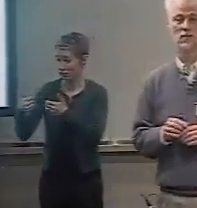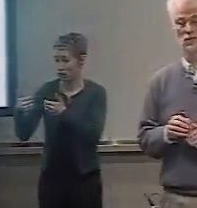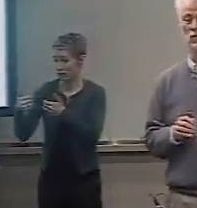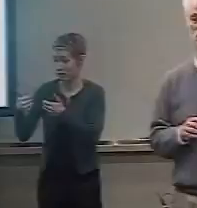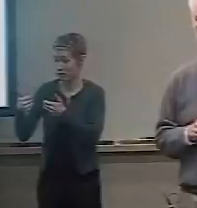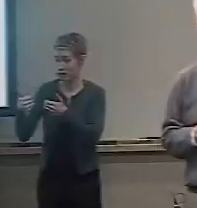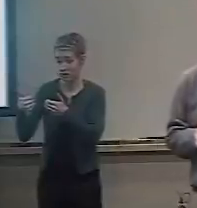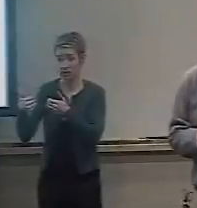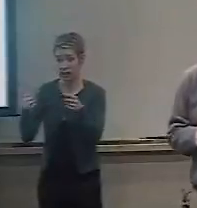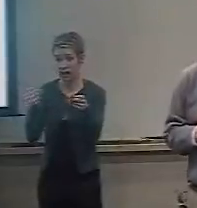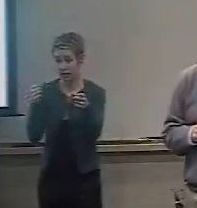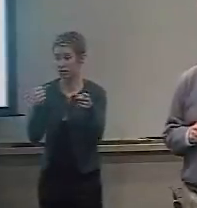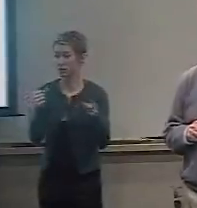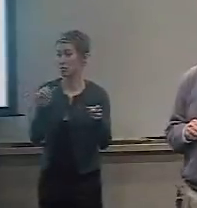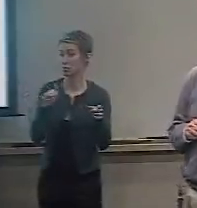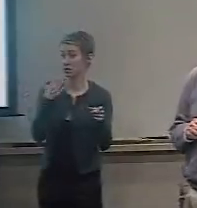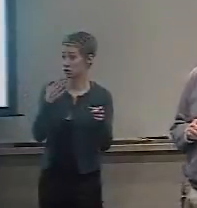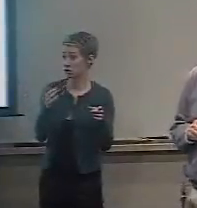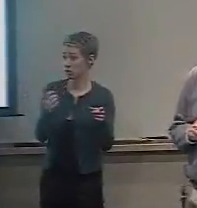right. That's a good question.